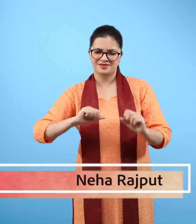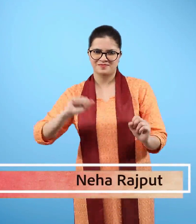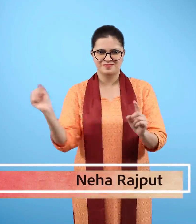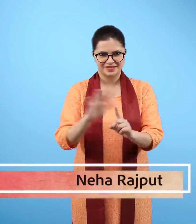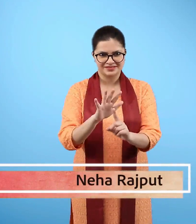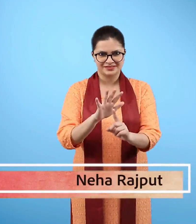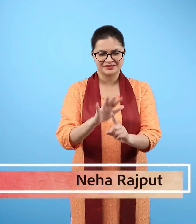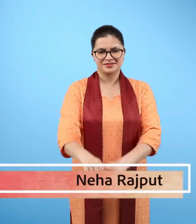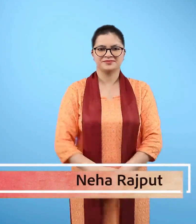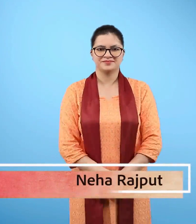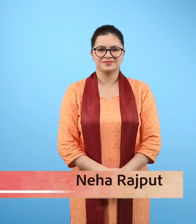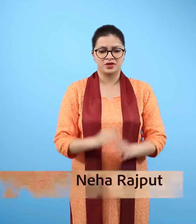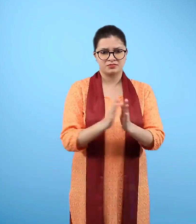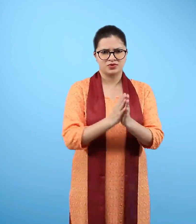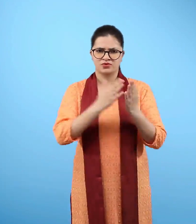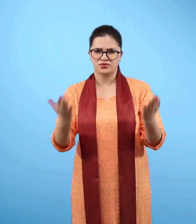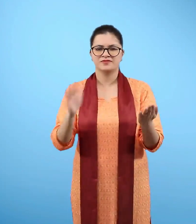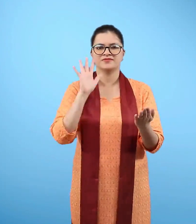entitled Math Magic 5.